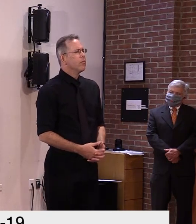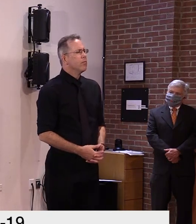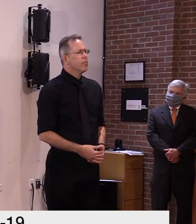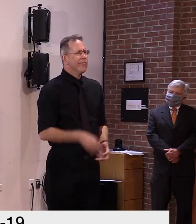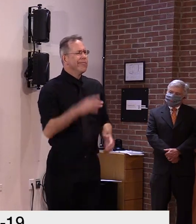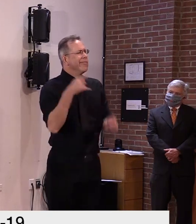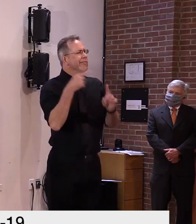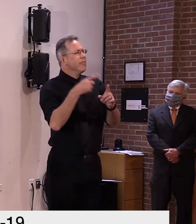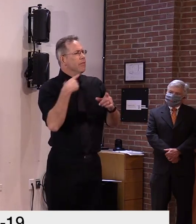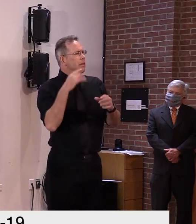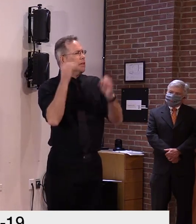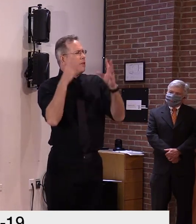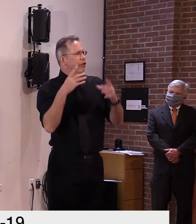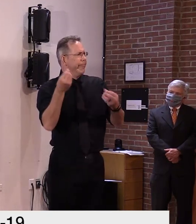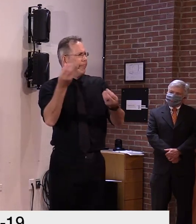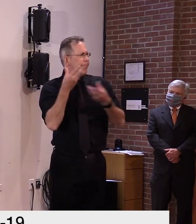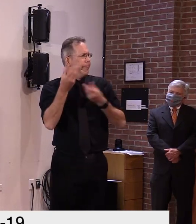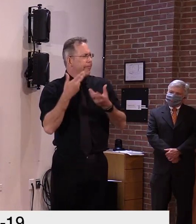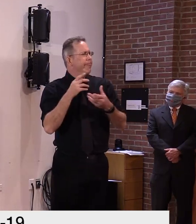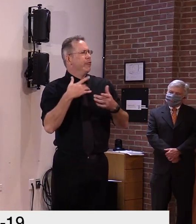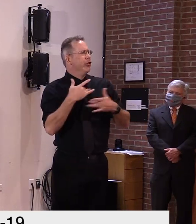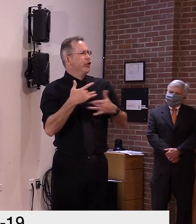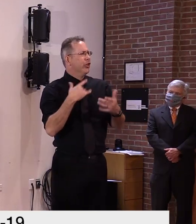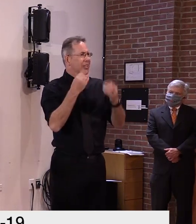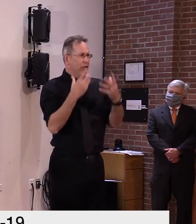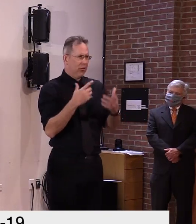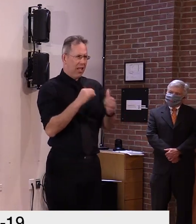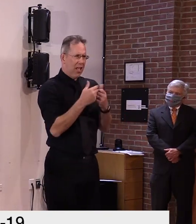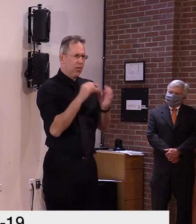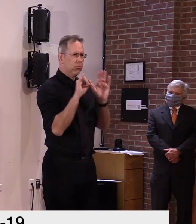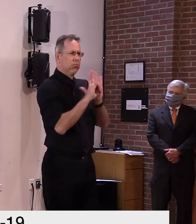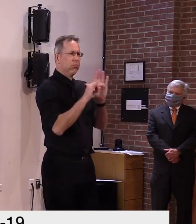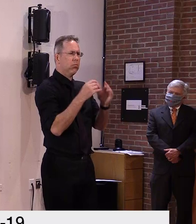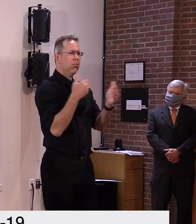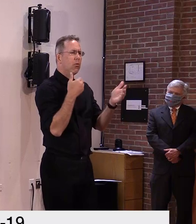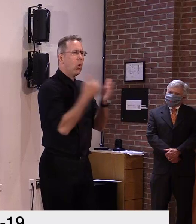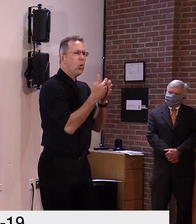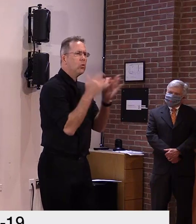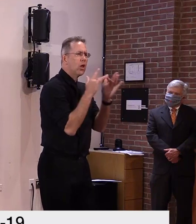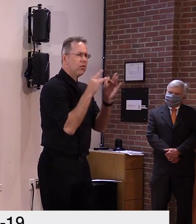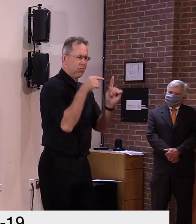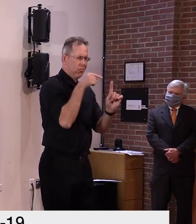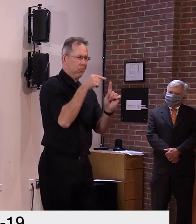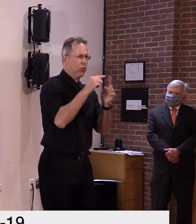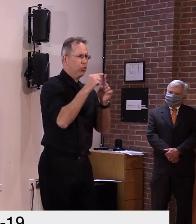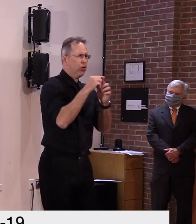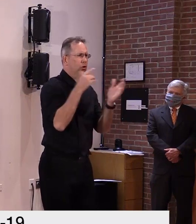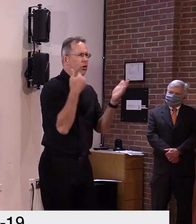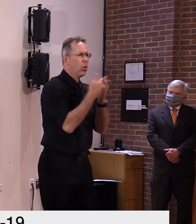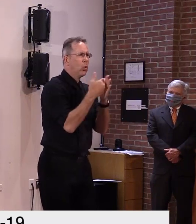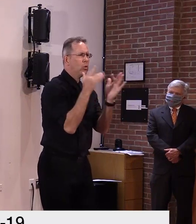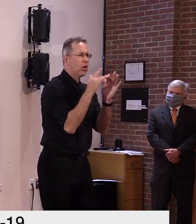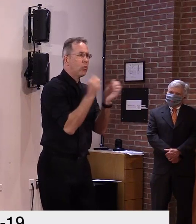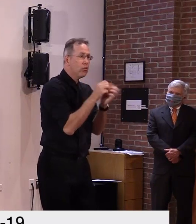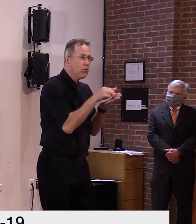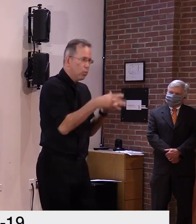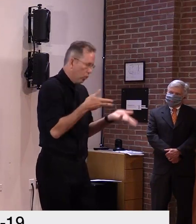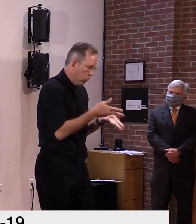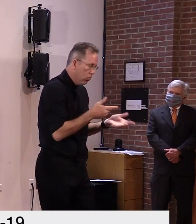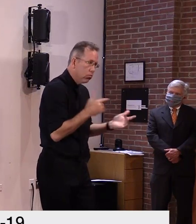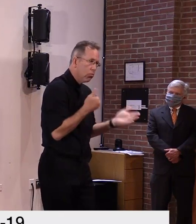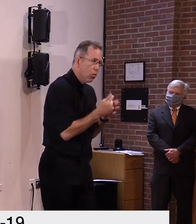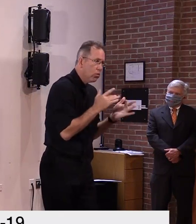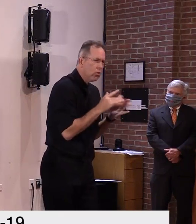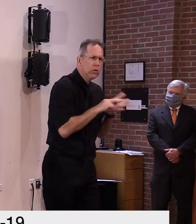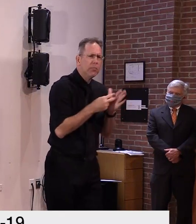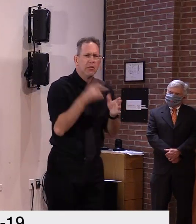Absolutely. So the traditional definition of close contact has to do with the distance